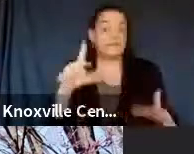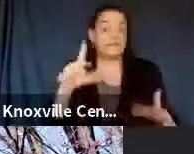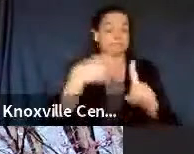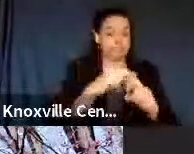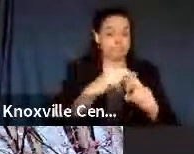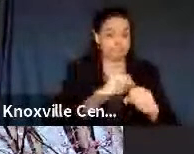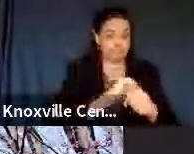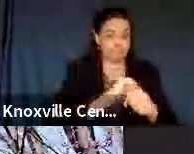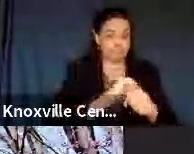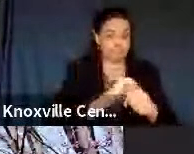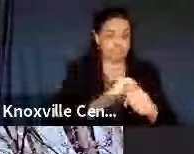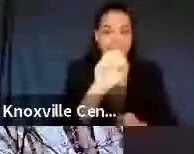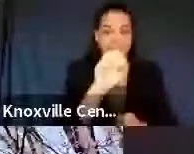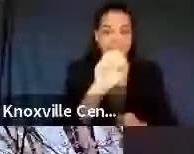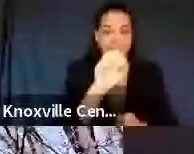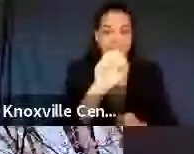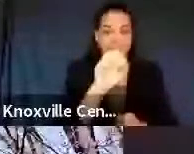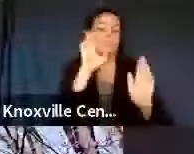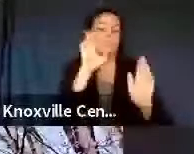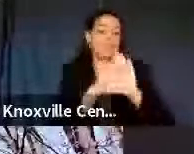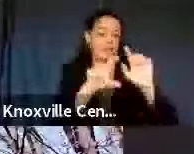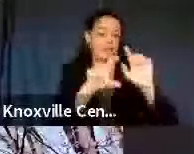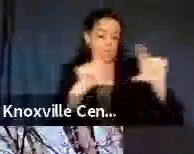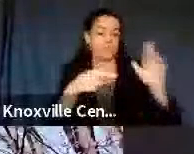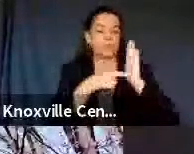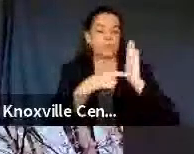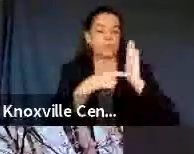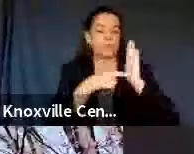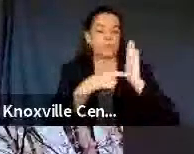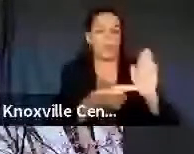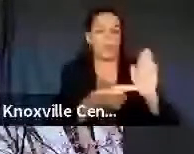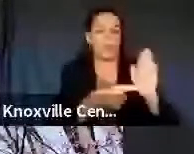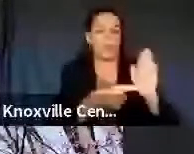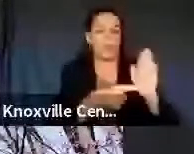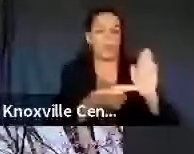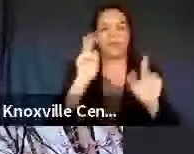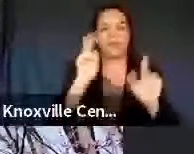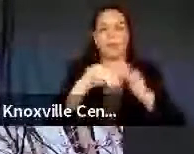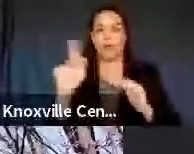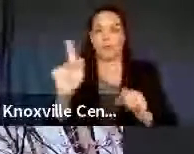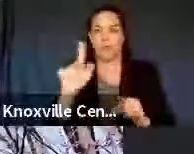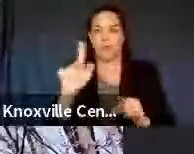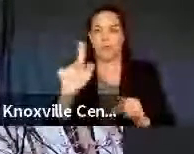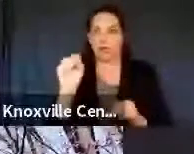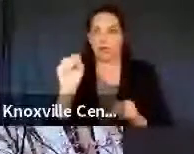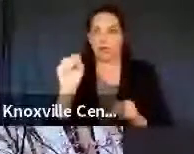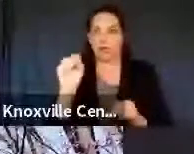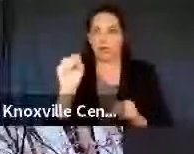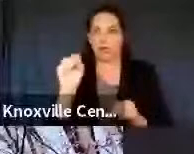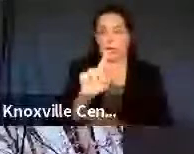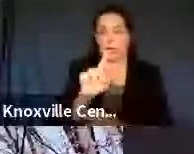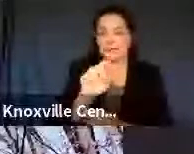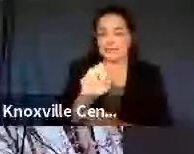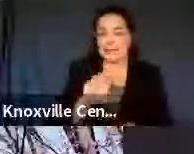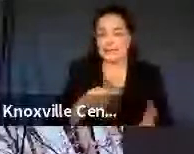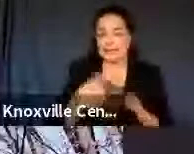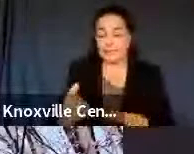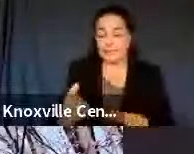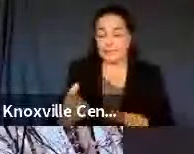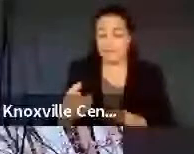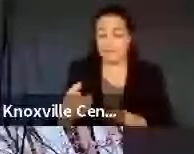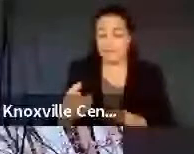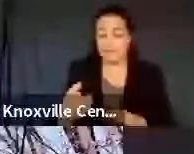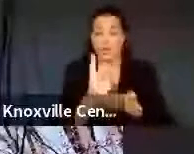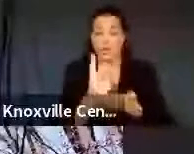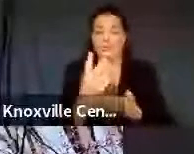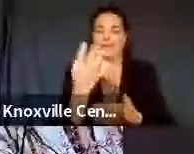positive or probable cases. For this benchmark, we use a graph that shows the reported deaths of Knox County residents by date of death. Over